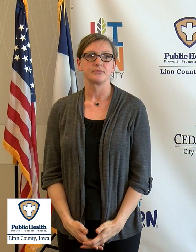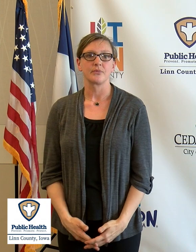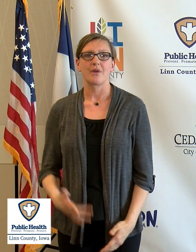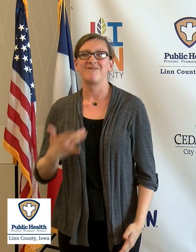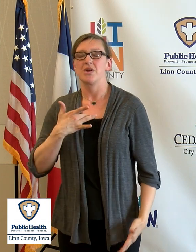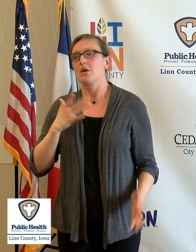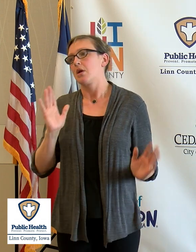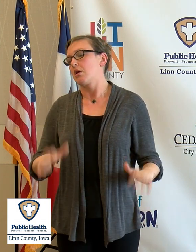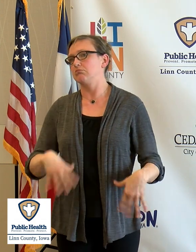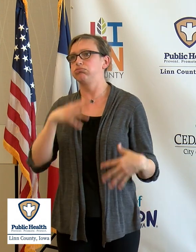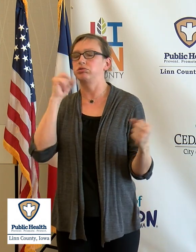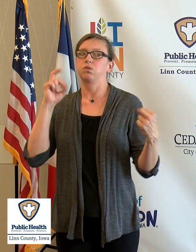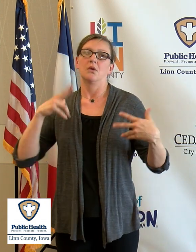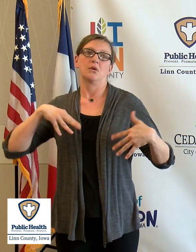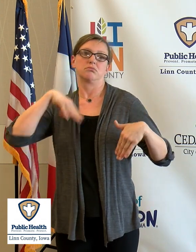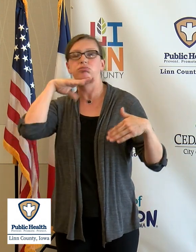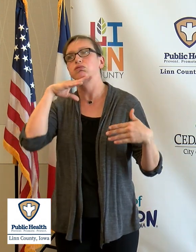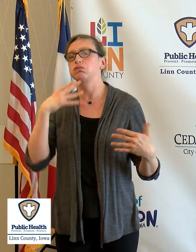weather improves.